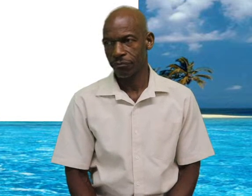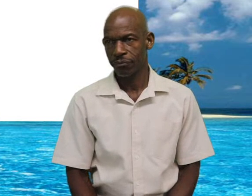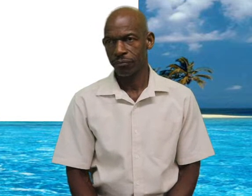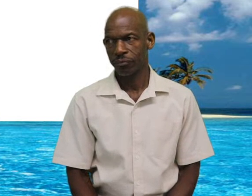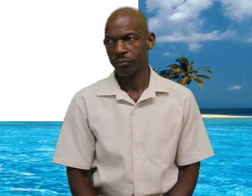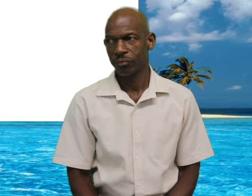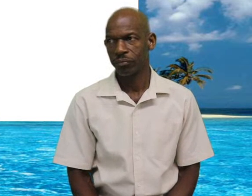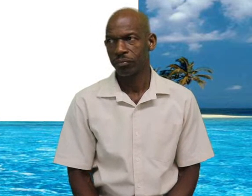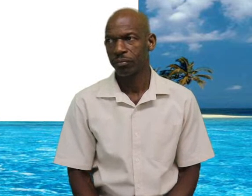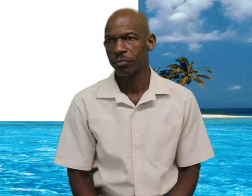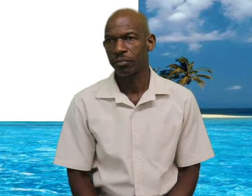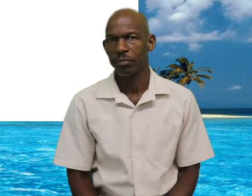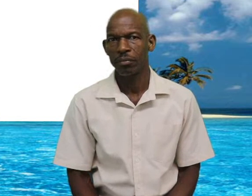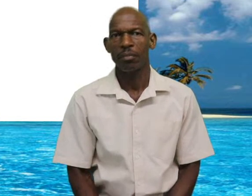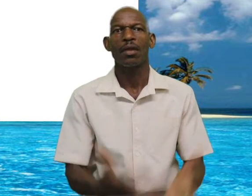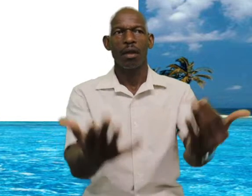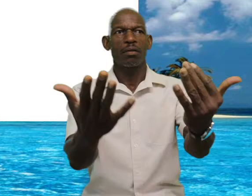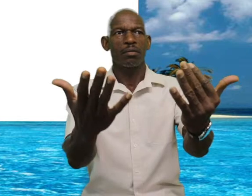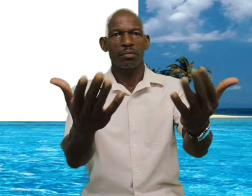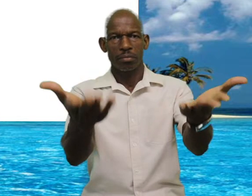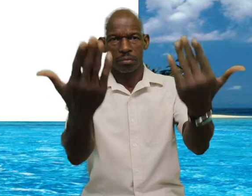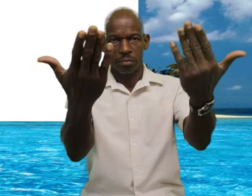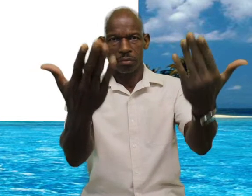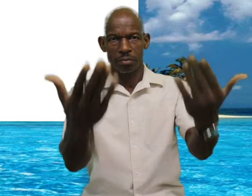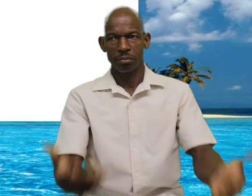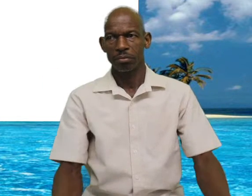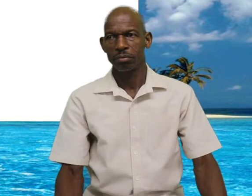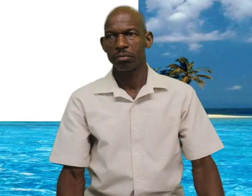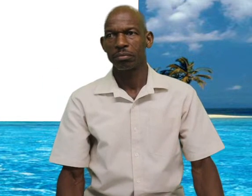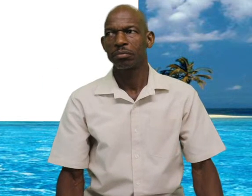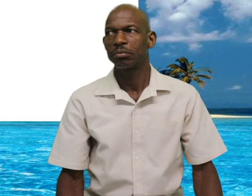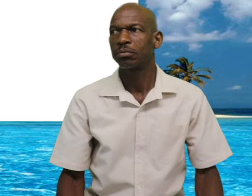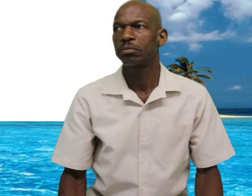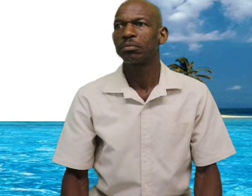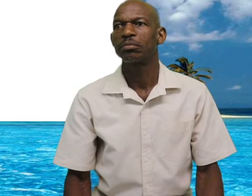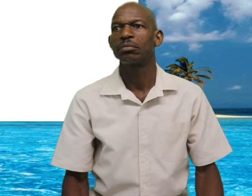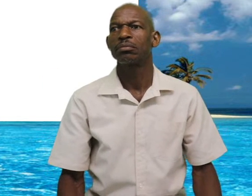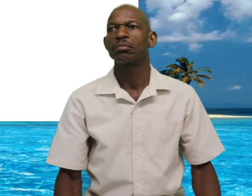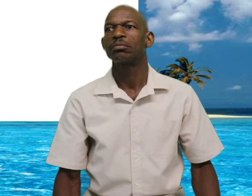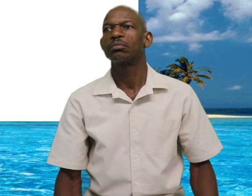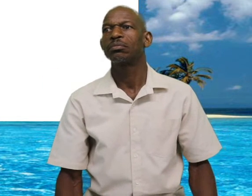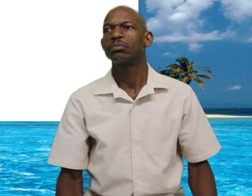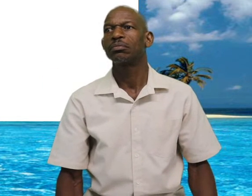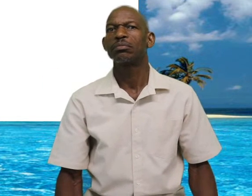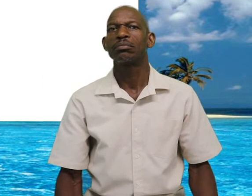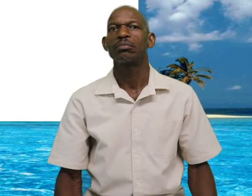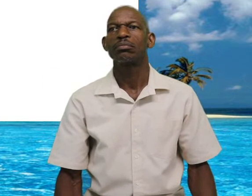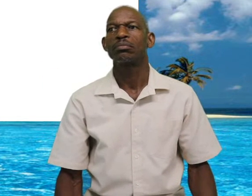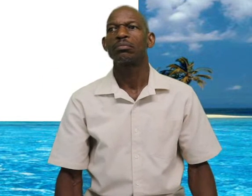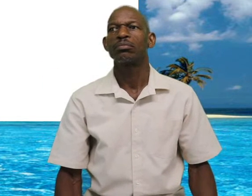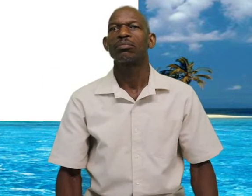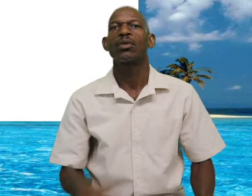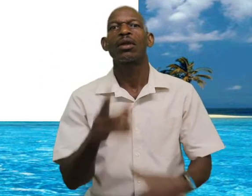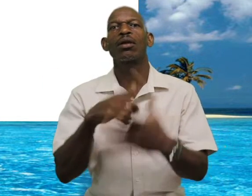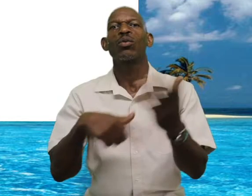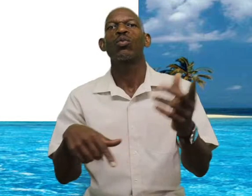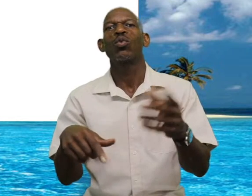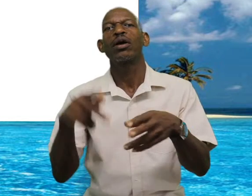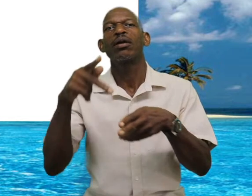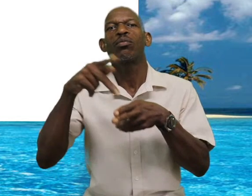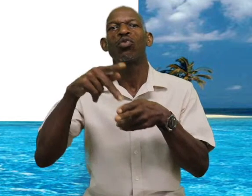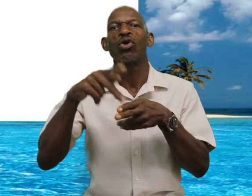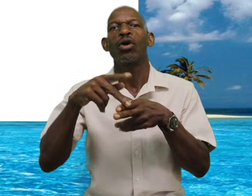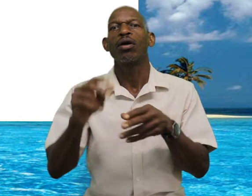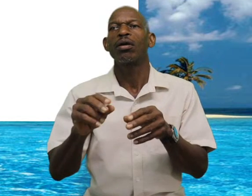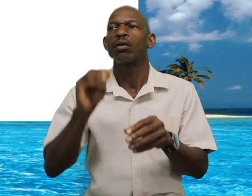All right, so that is that answer. So I'm going to ask you, what word are you going to put in